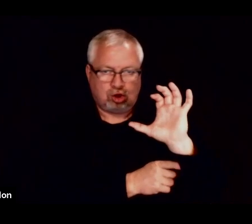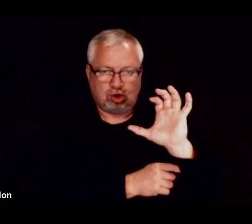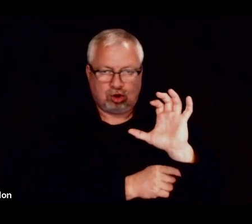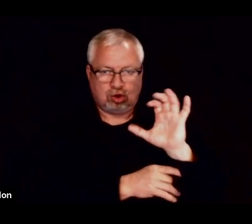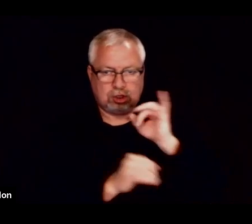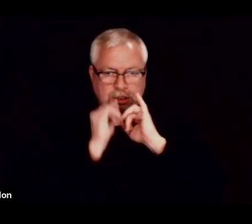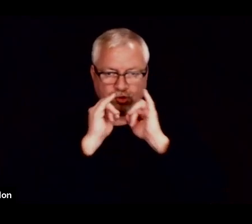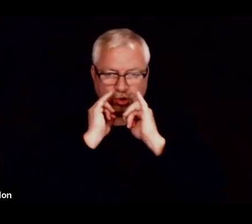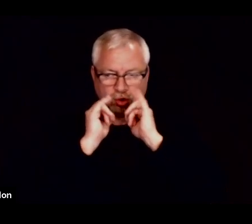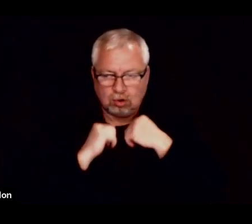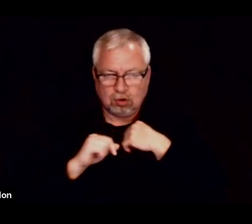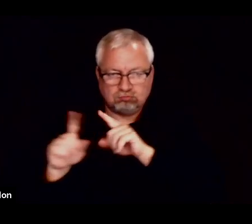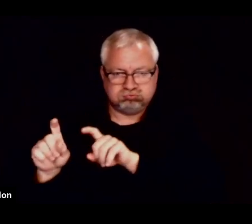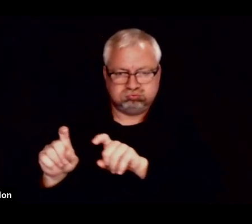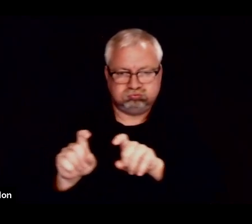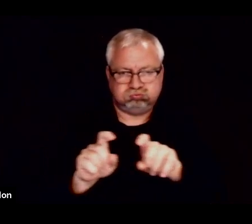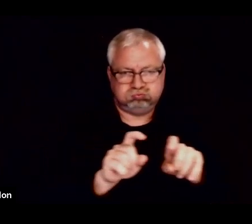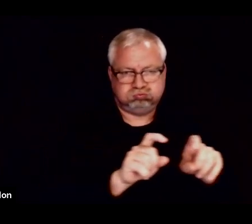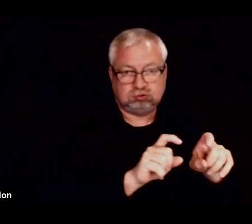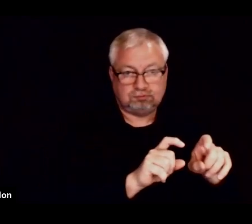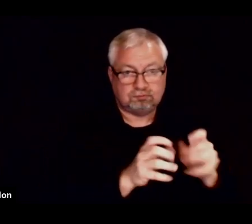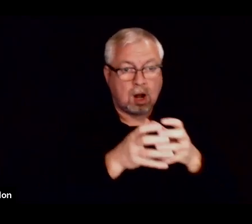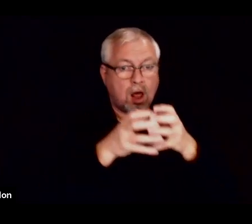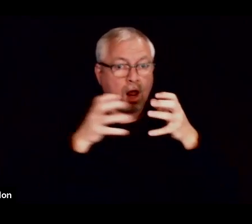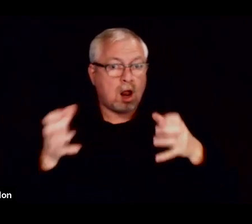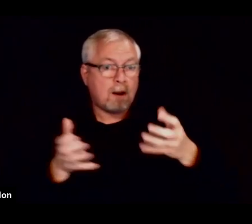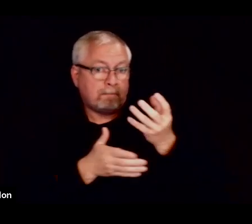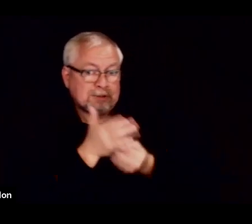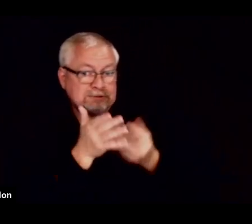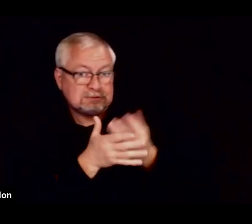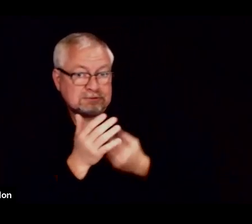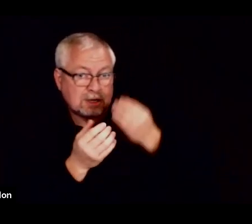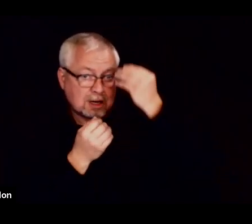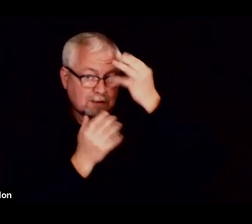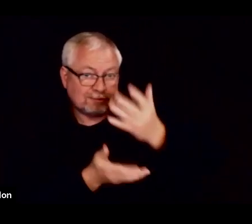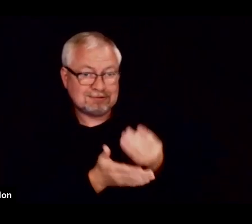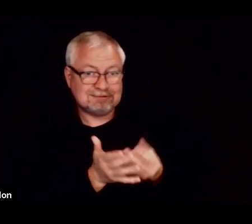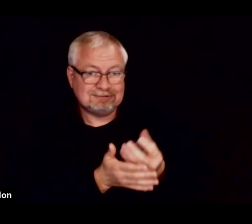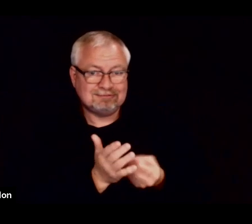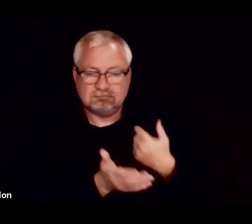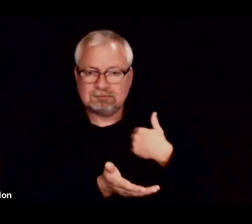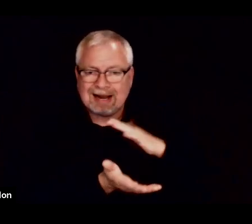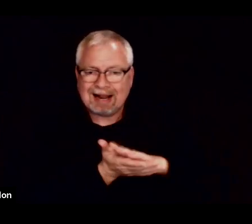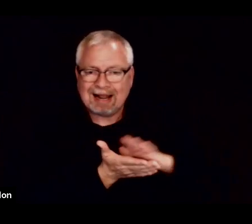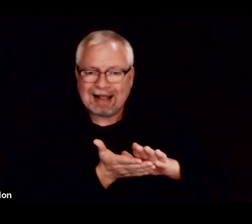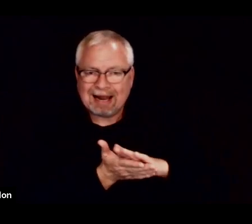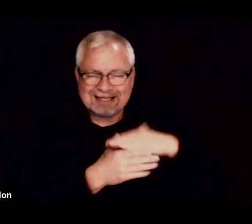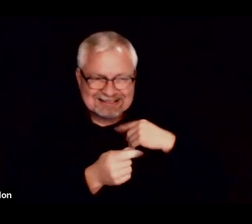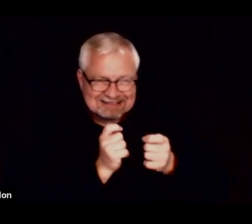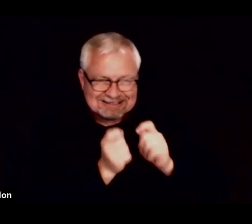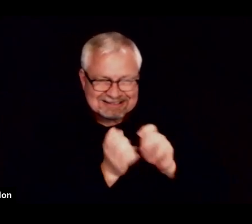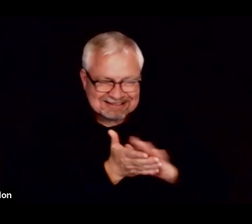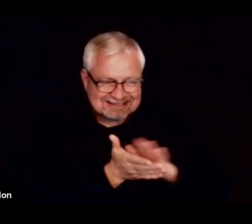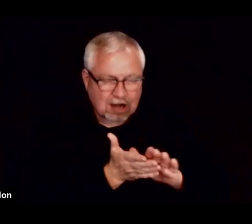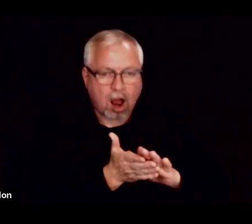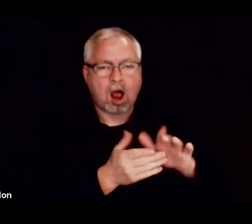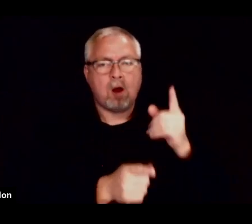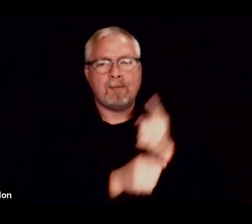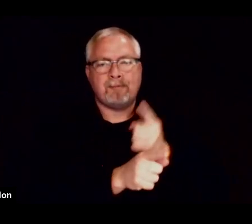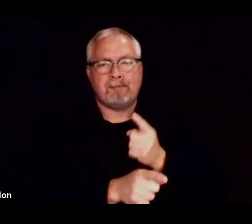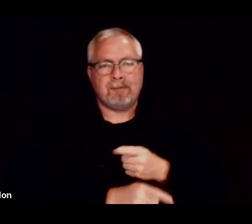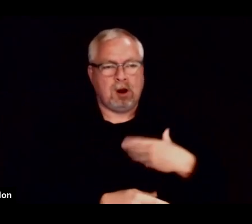of the missing data was cleaned up, so that likely could account for that change. Typically, you know,